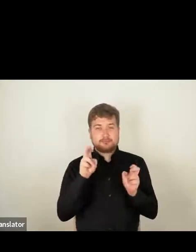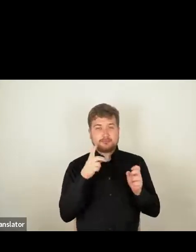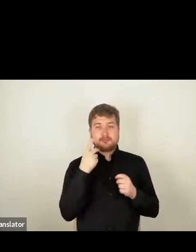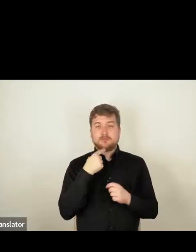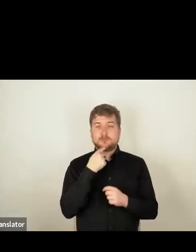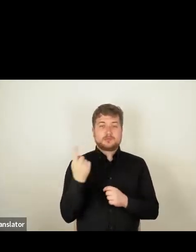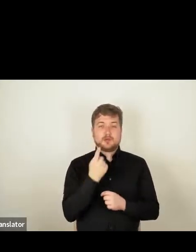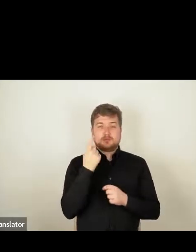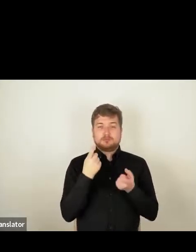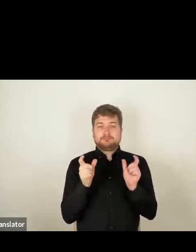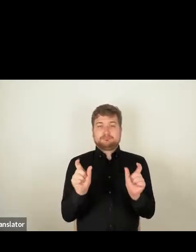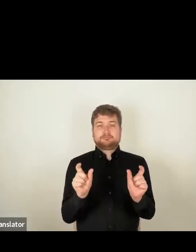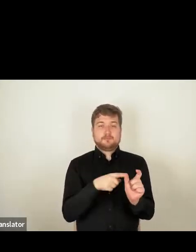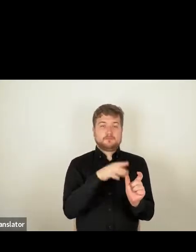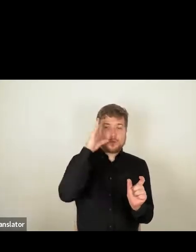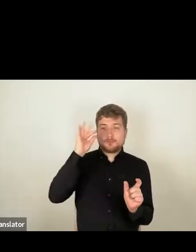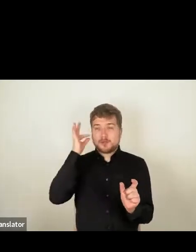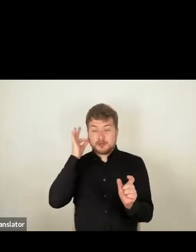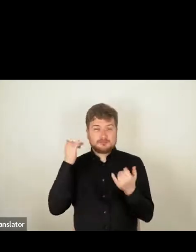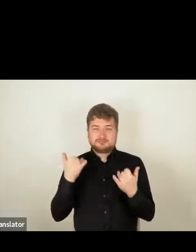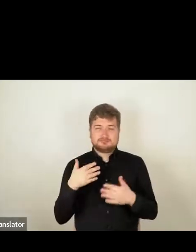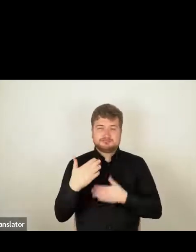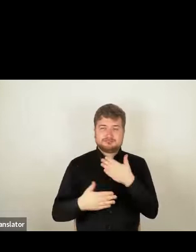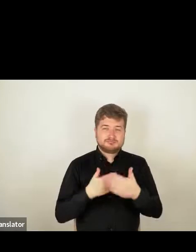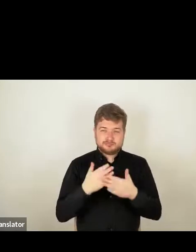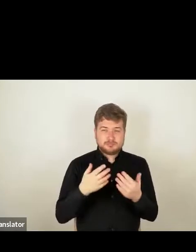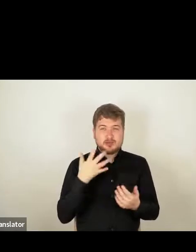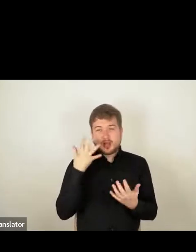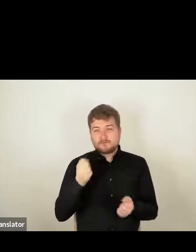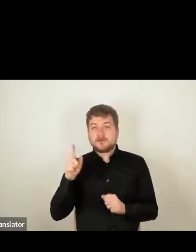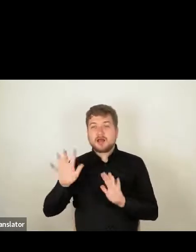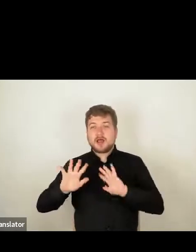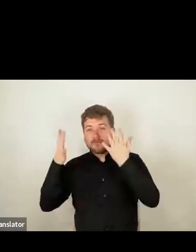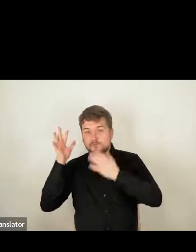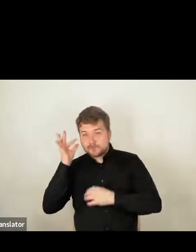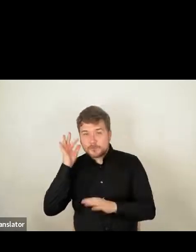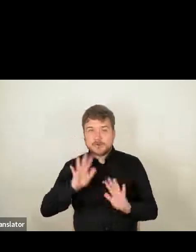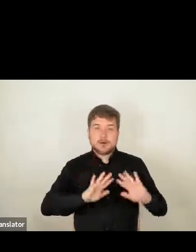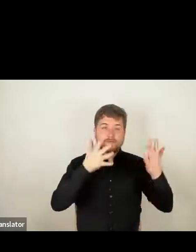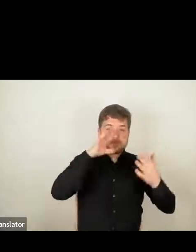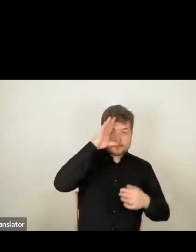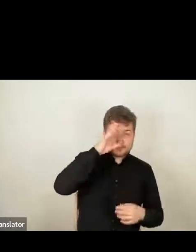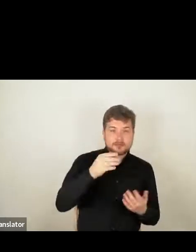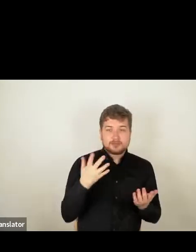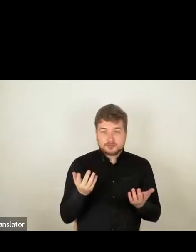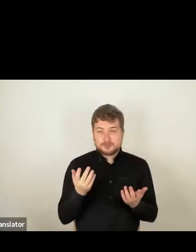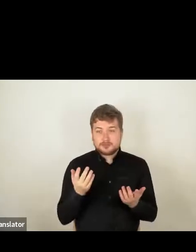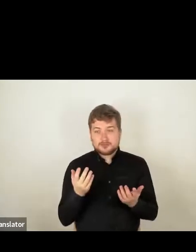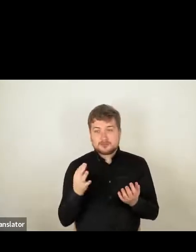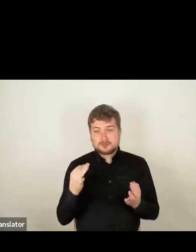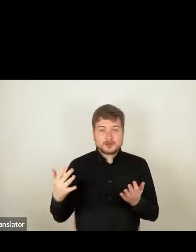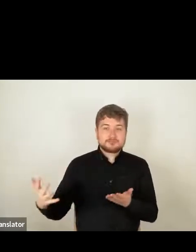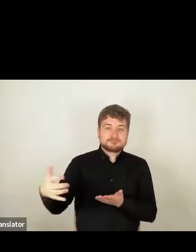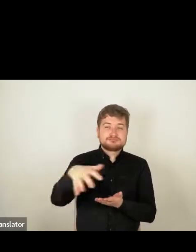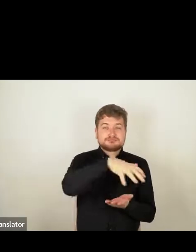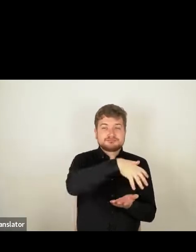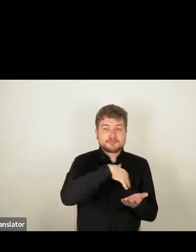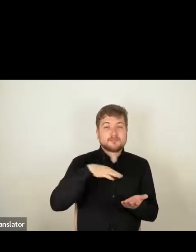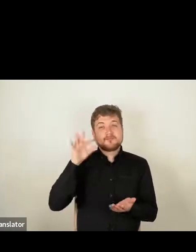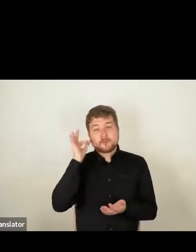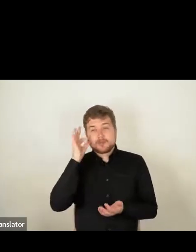of males and the reality of the lives of females. And our data gathering was with regard to male and female